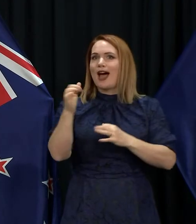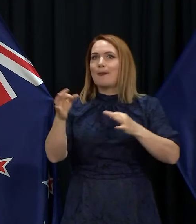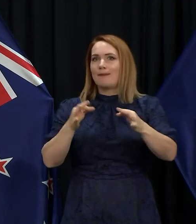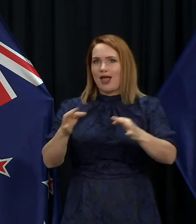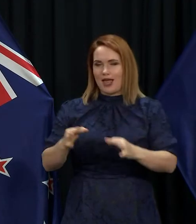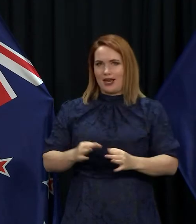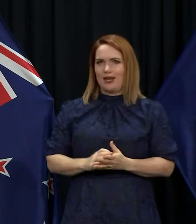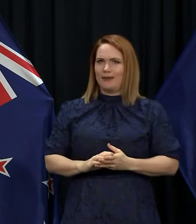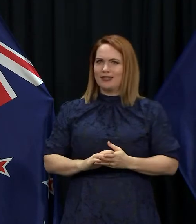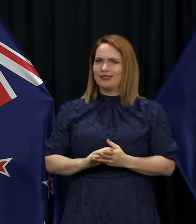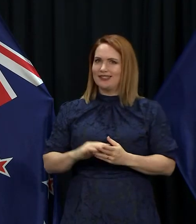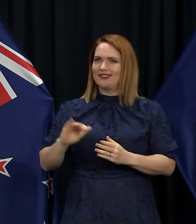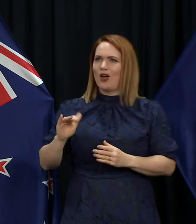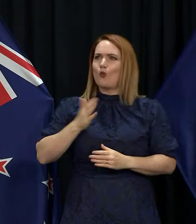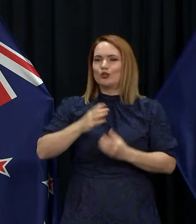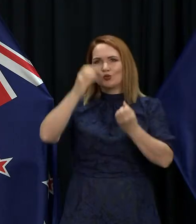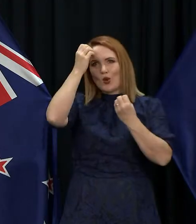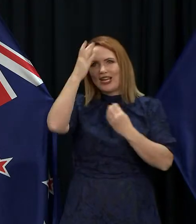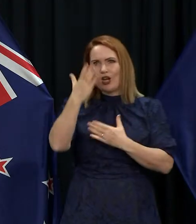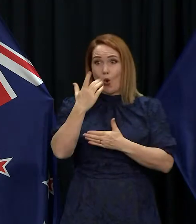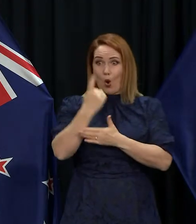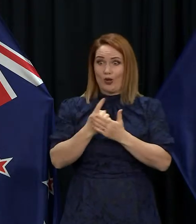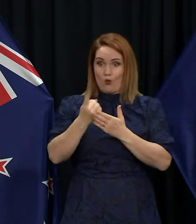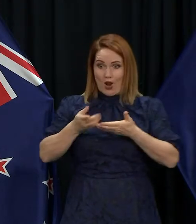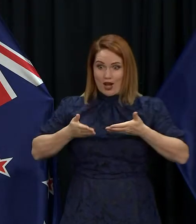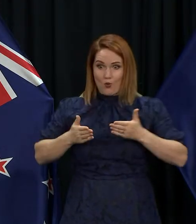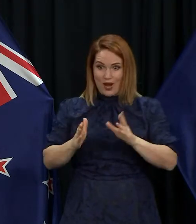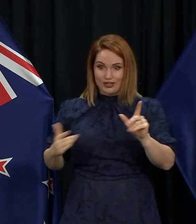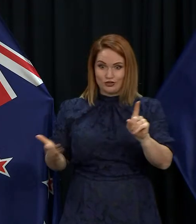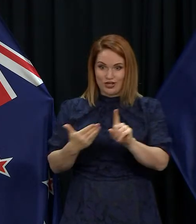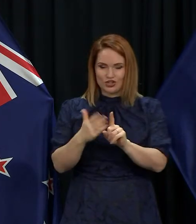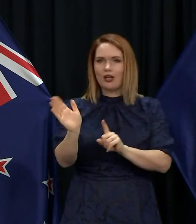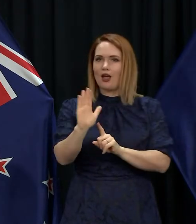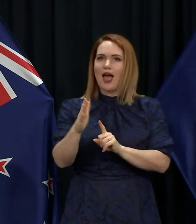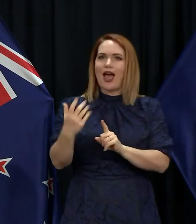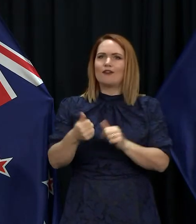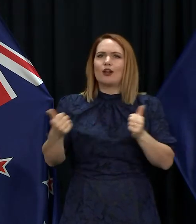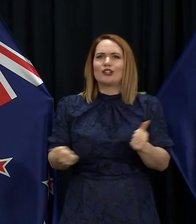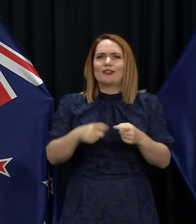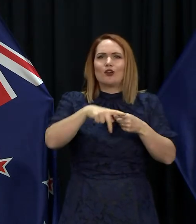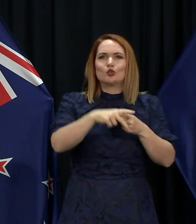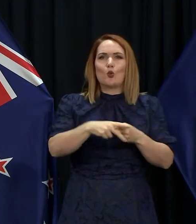got a range of tools that we've all kept in the wings should